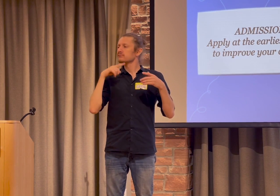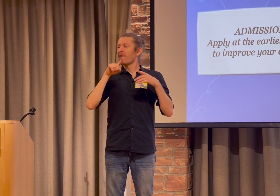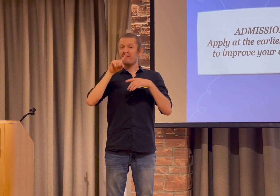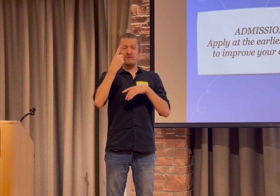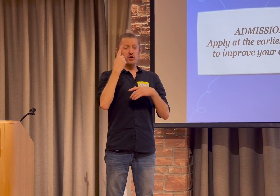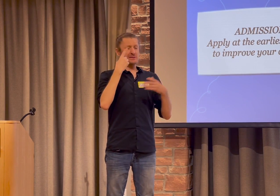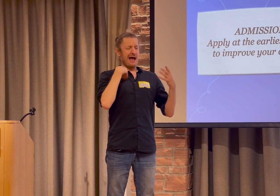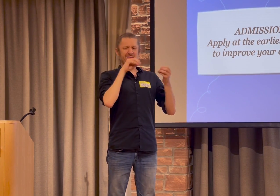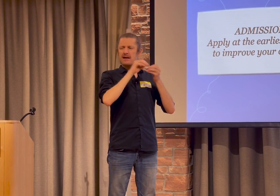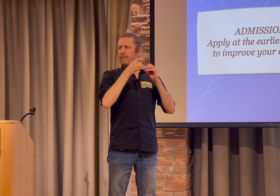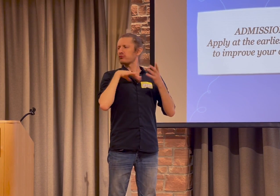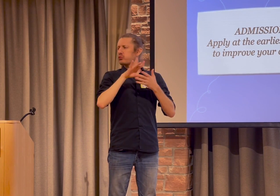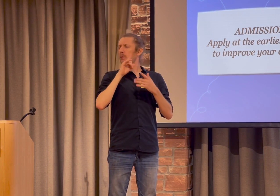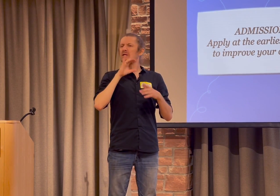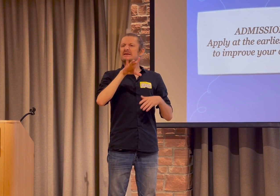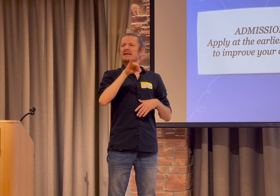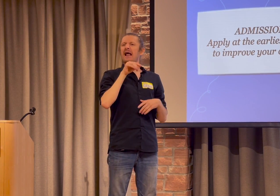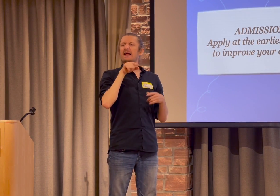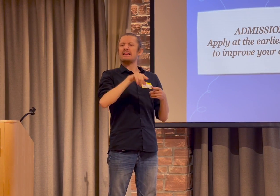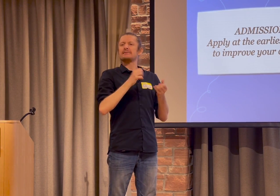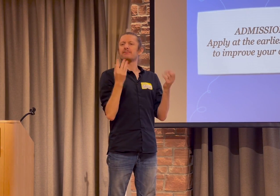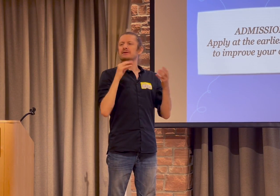Universities typically have,